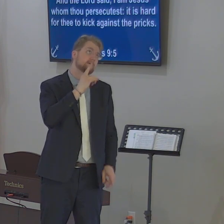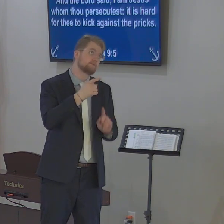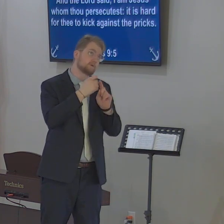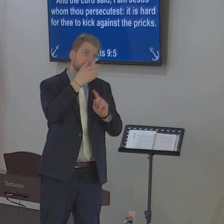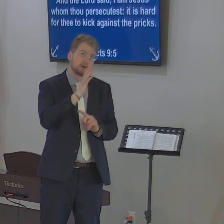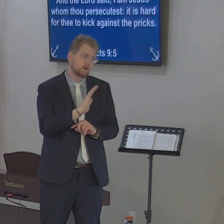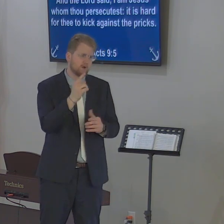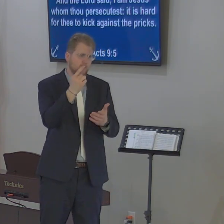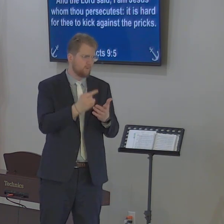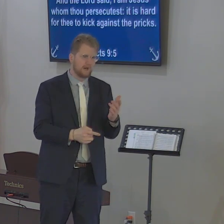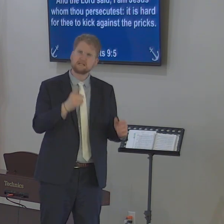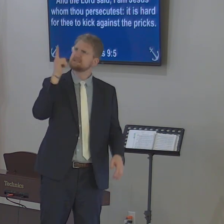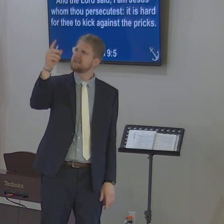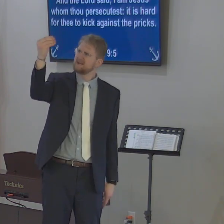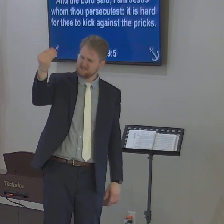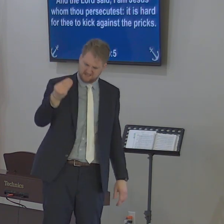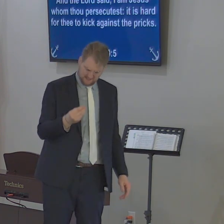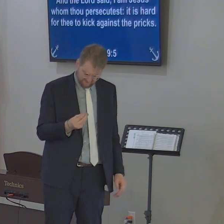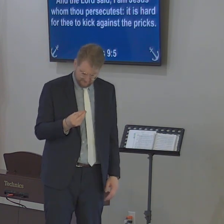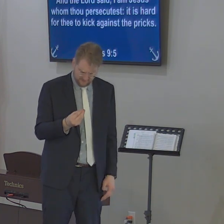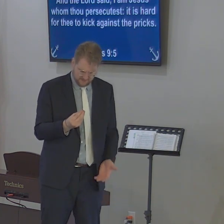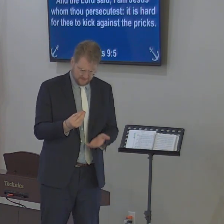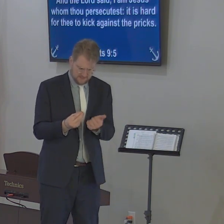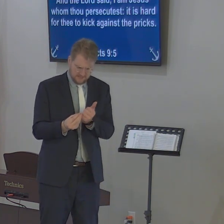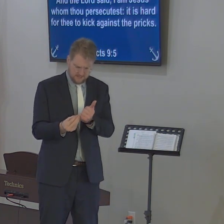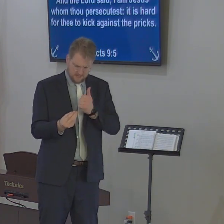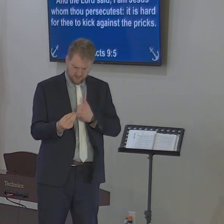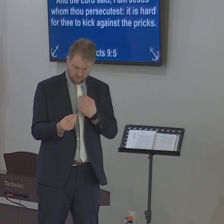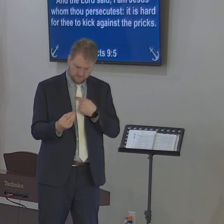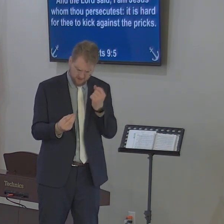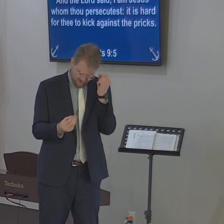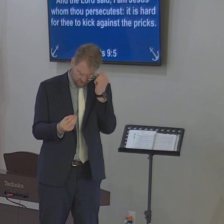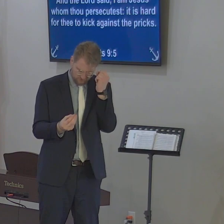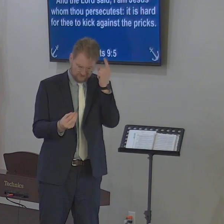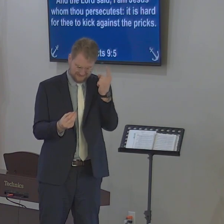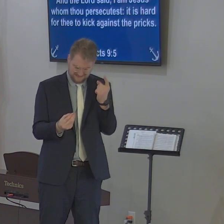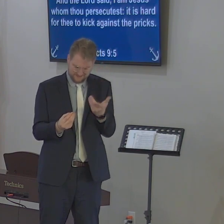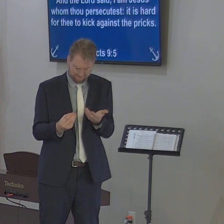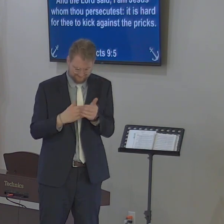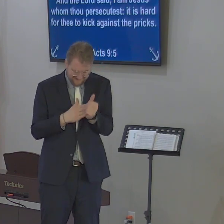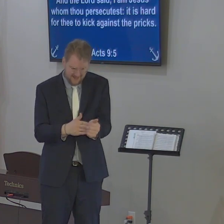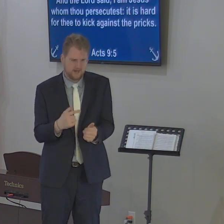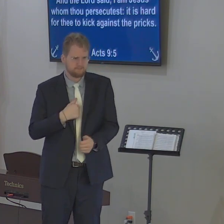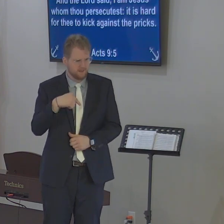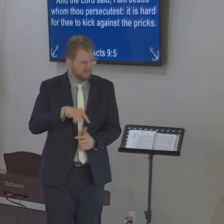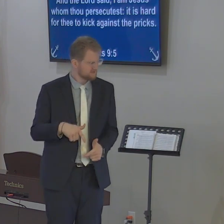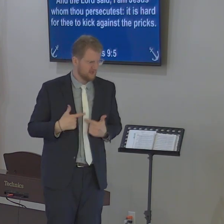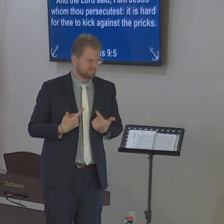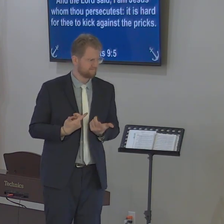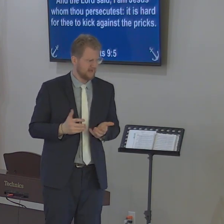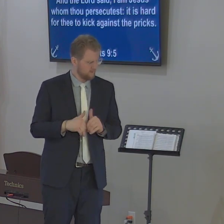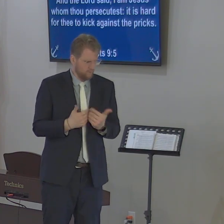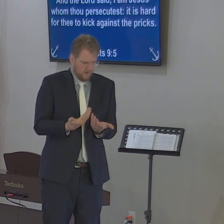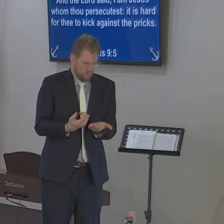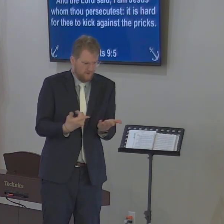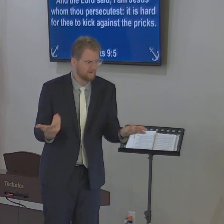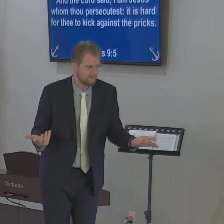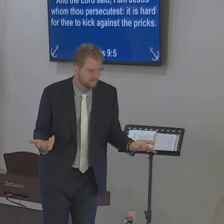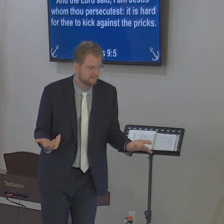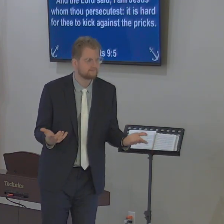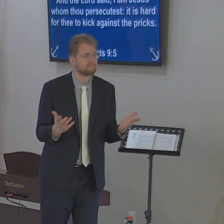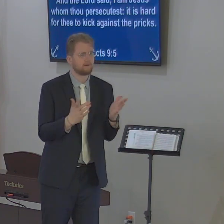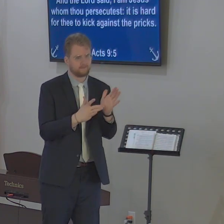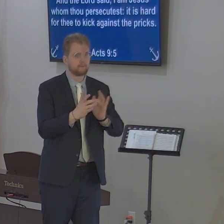me, God, that would make me to understand or help me to understand or guide me in this life? This is the Word of God,